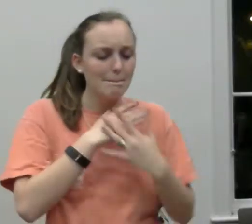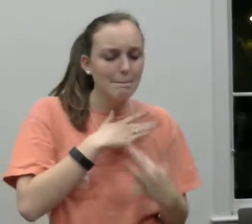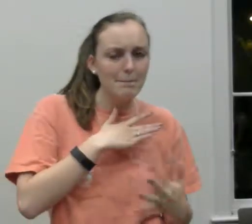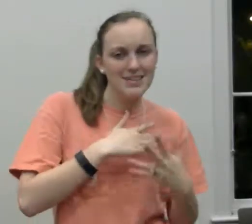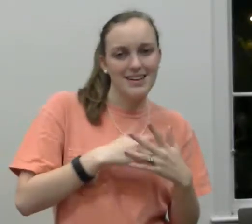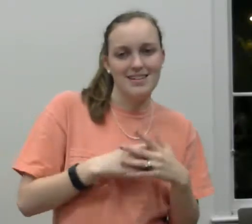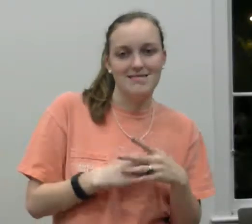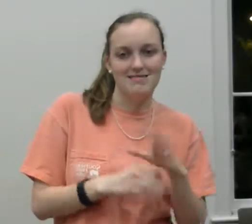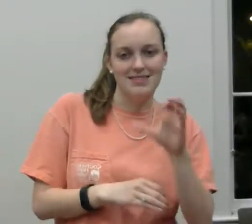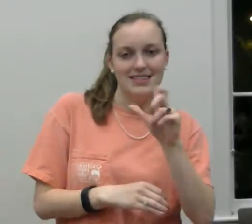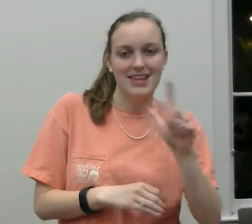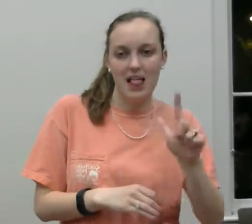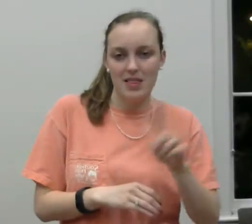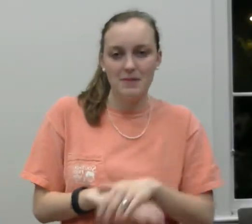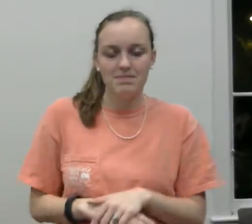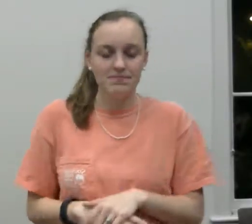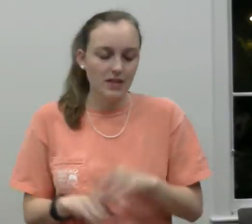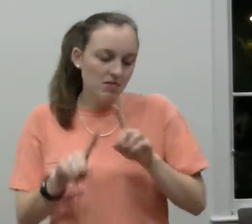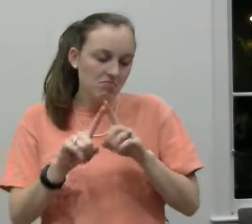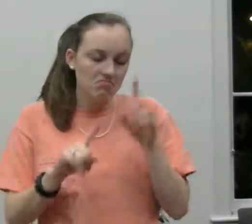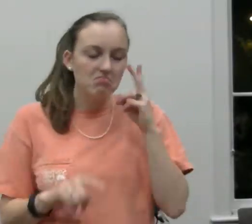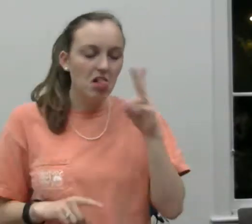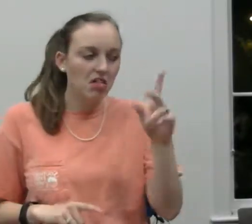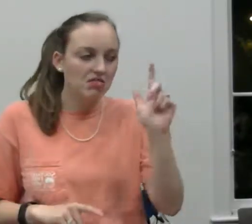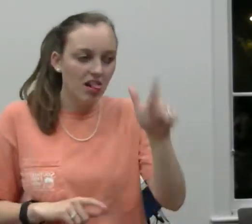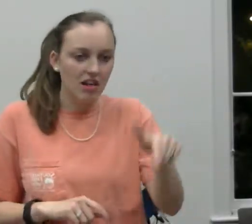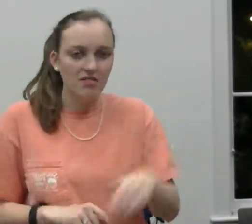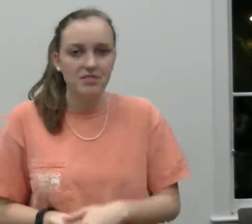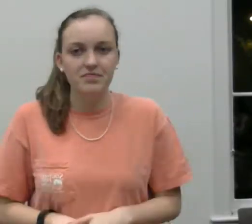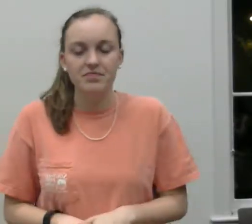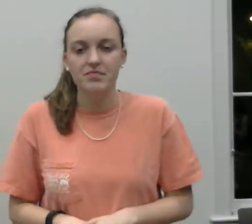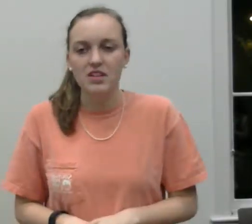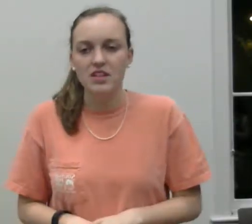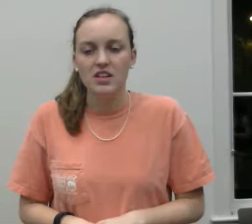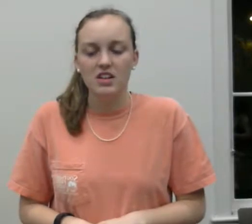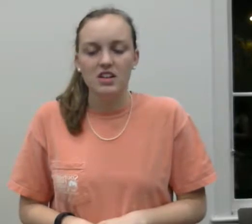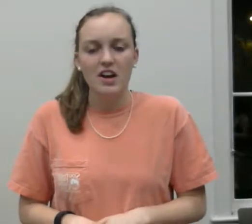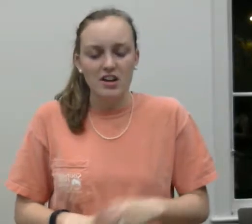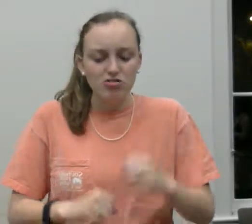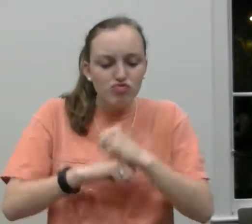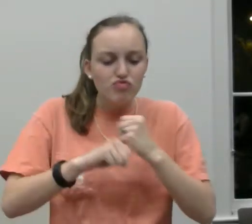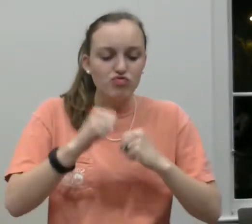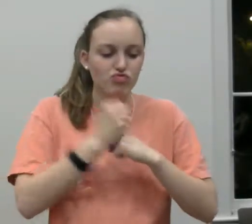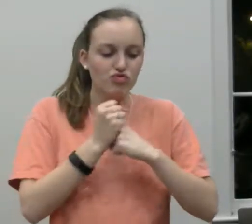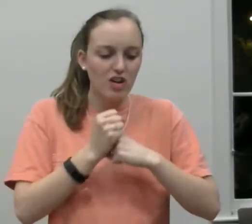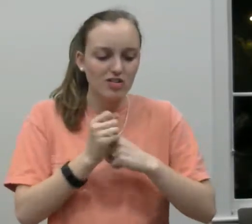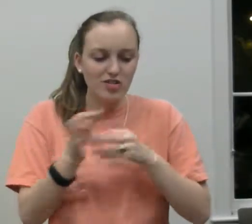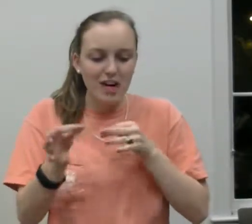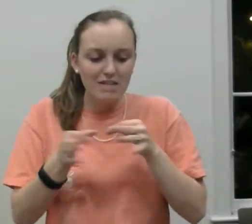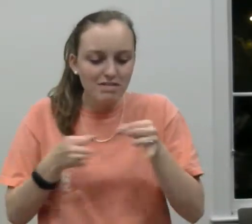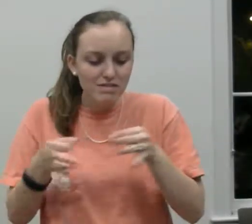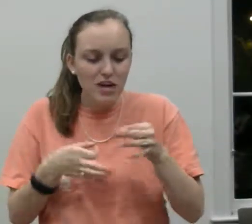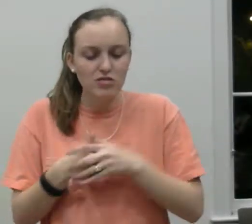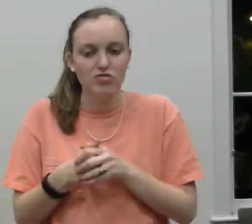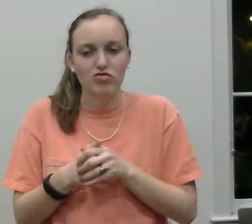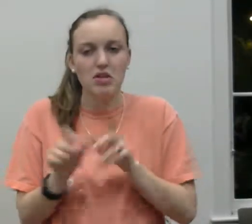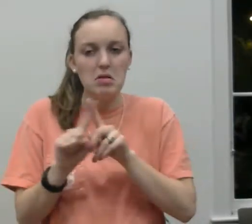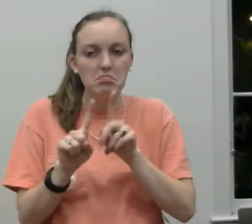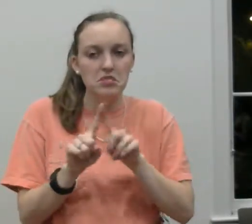later. That was one of the characteristics of that was the structure and function of those cells. We also can study genetics